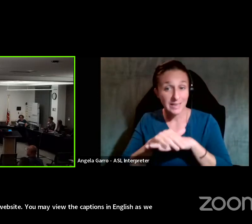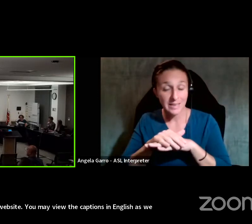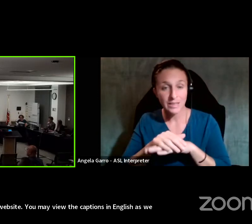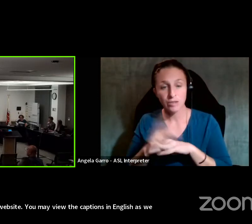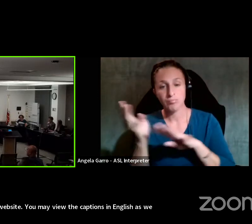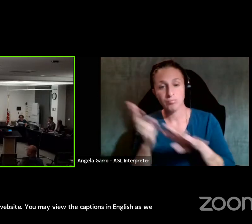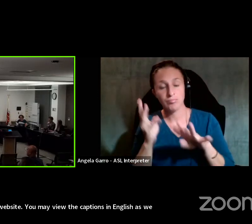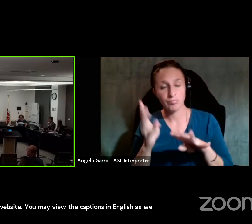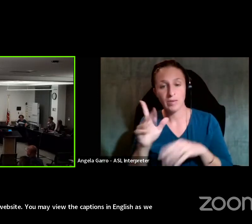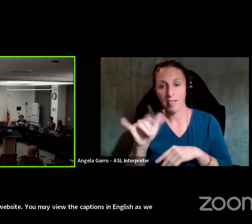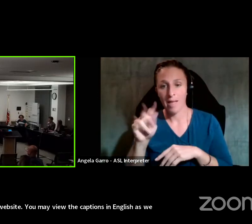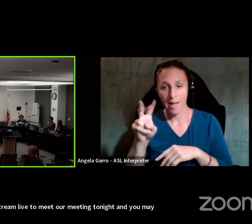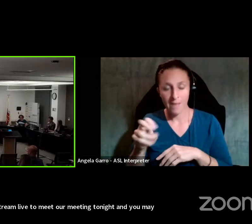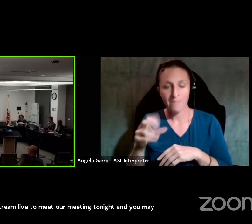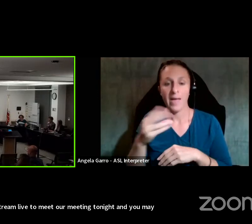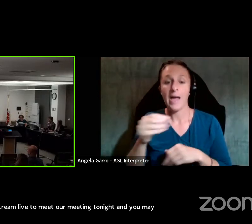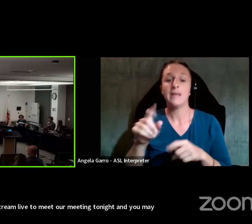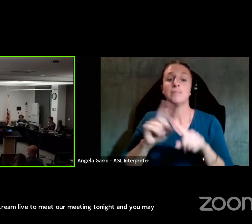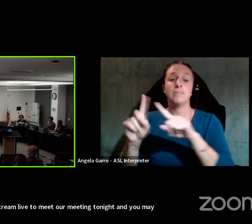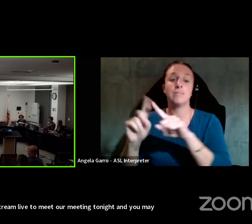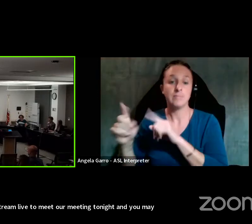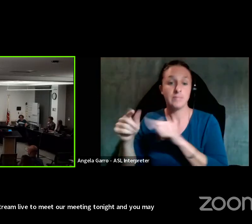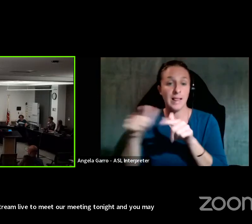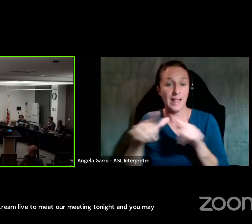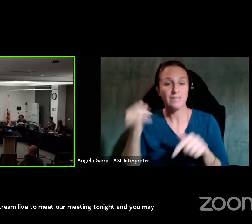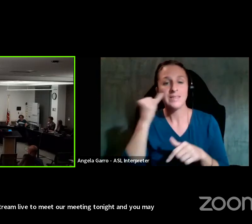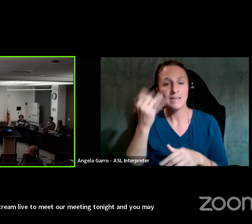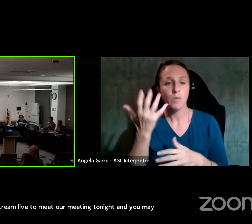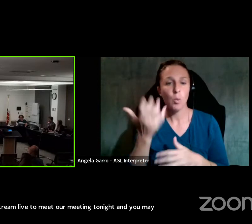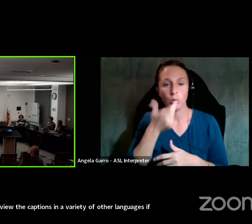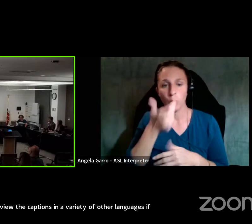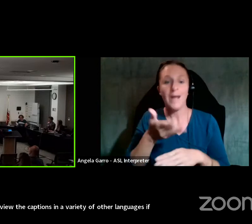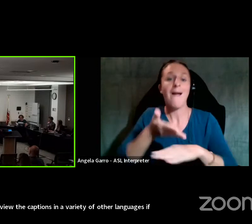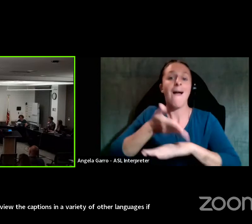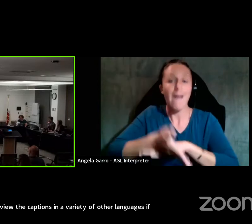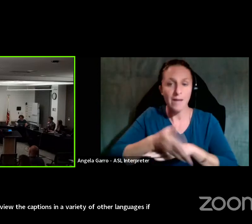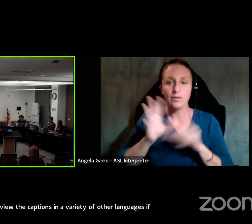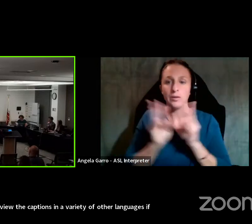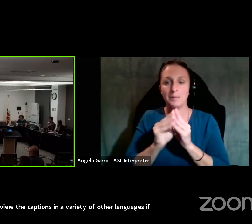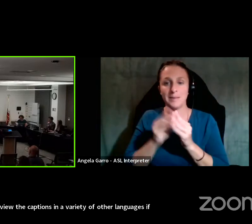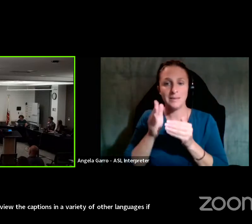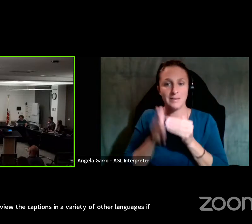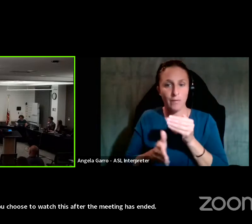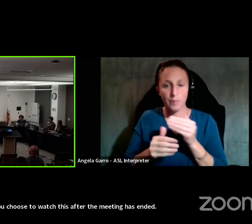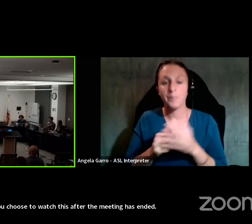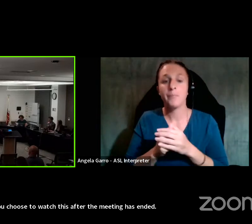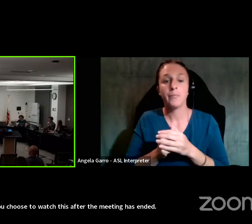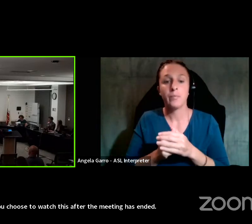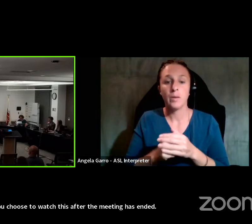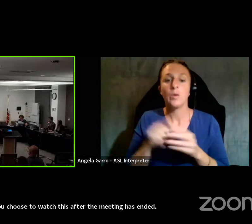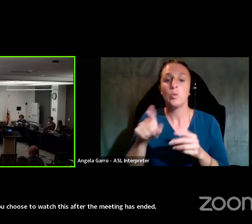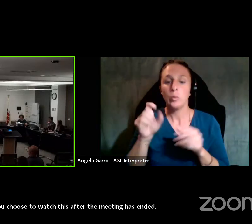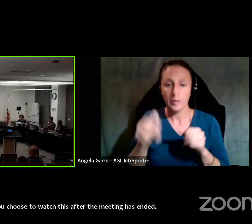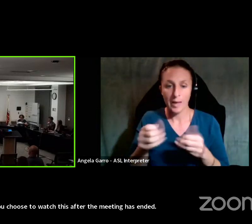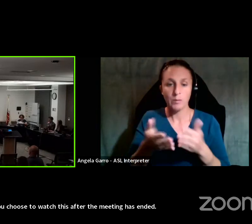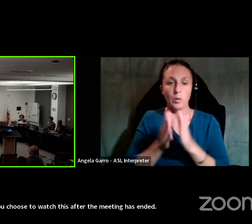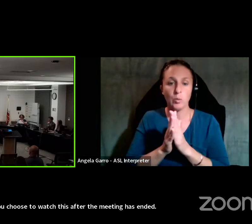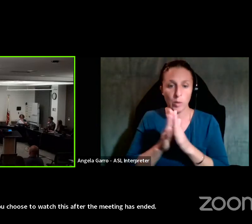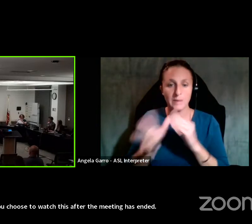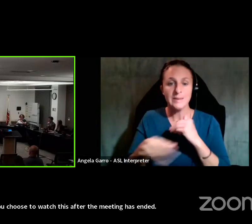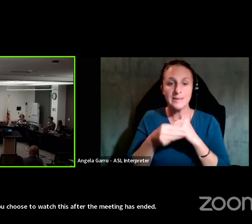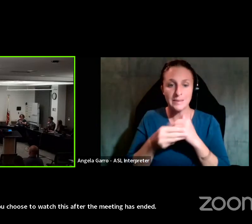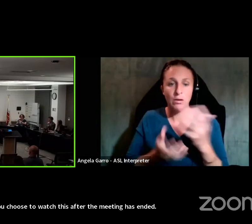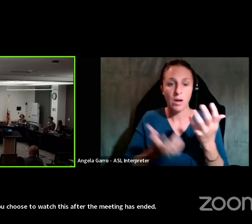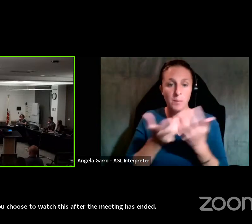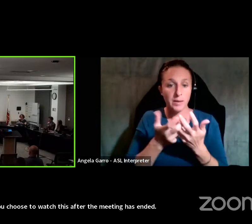view the captions in a variety of other languages if you choose to watch this after the meeting has ended. Viewers may request additional accommodations by